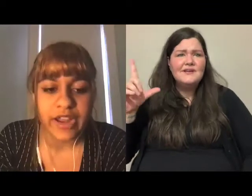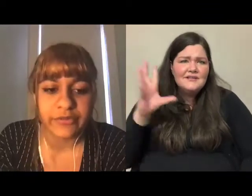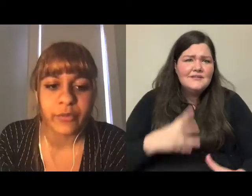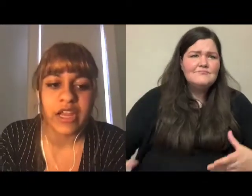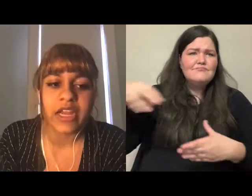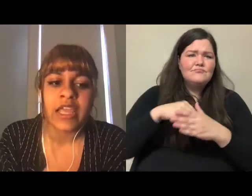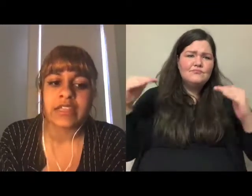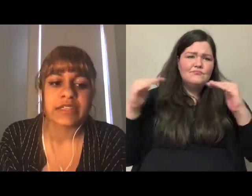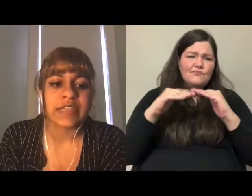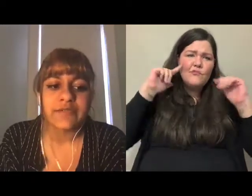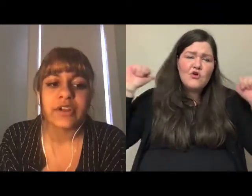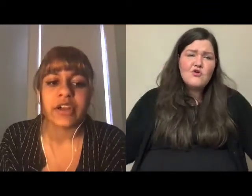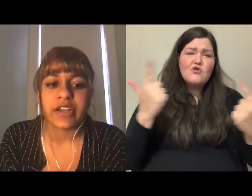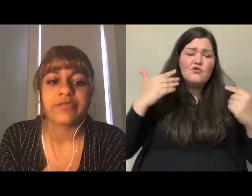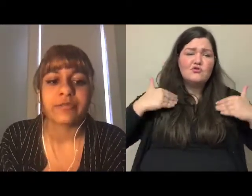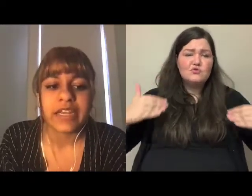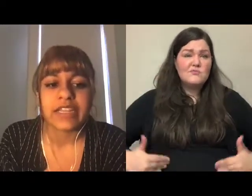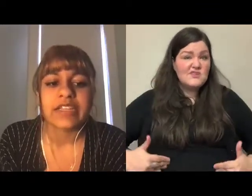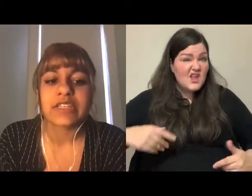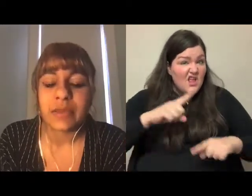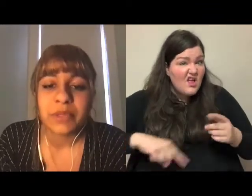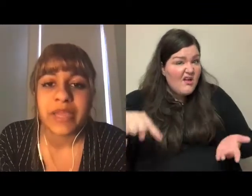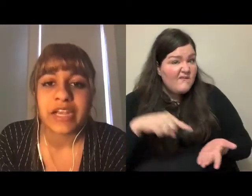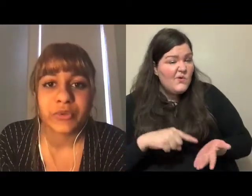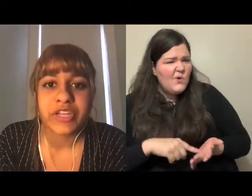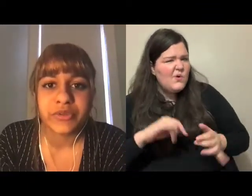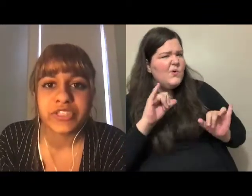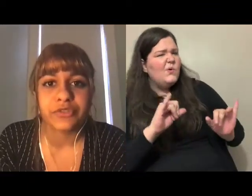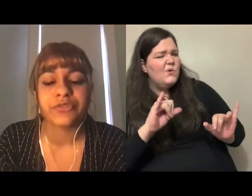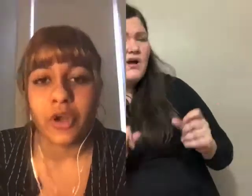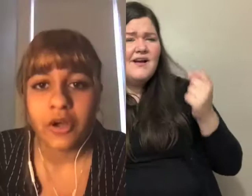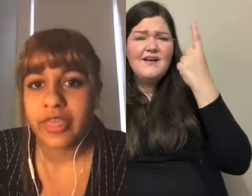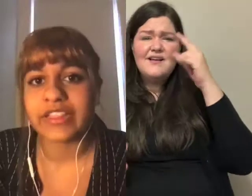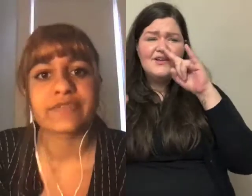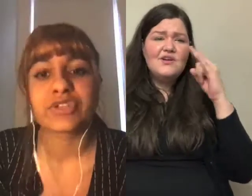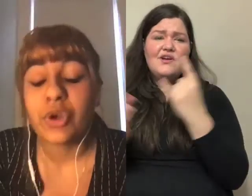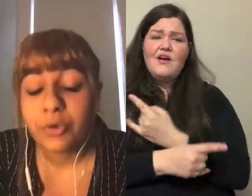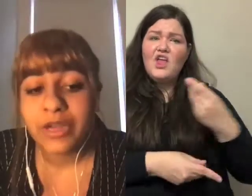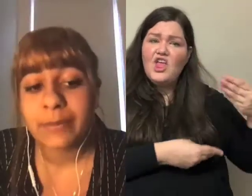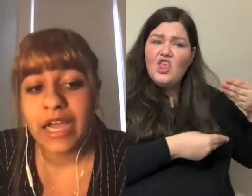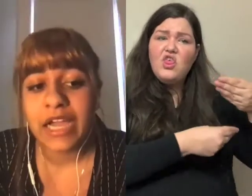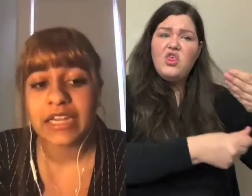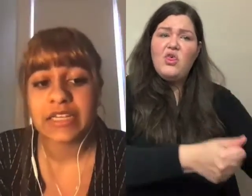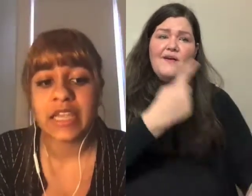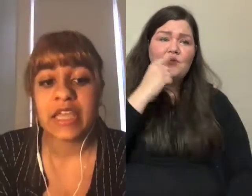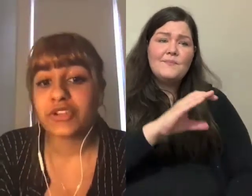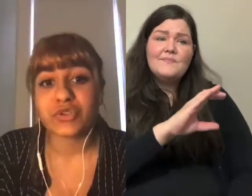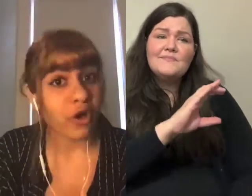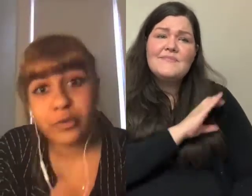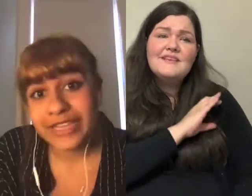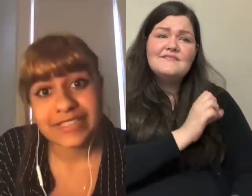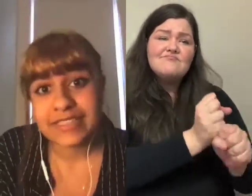for everyone. There's never enough money to implement a Green New Deal for all that leaves nobody behind.